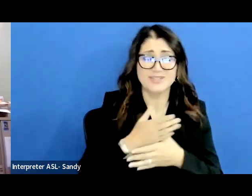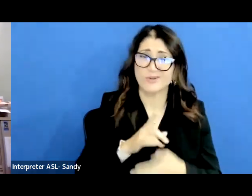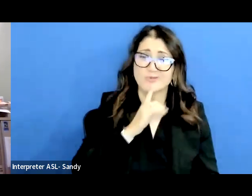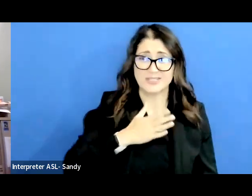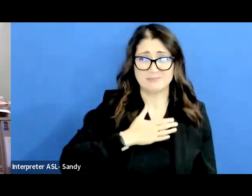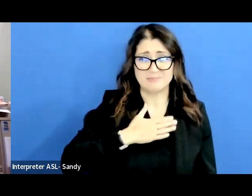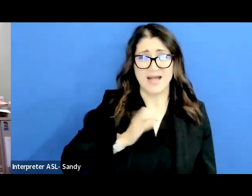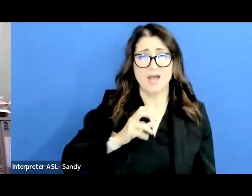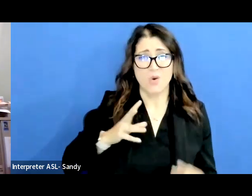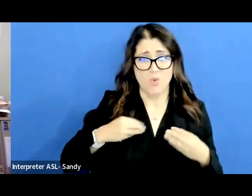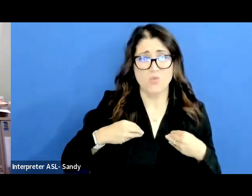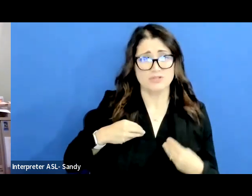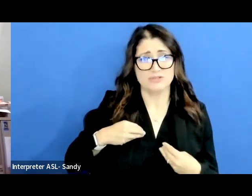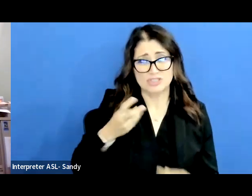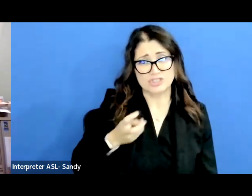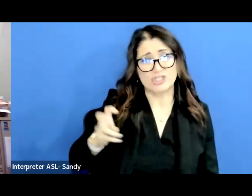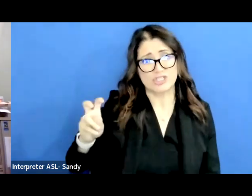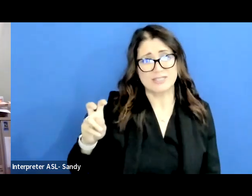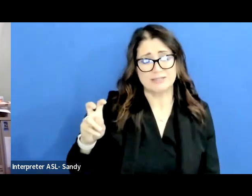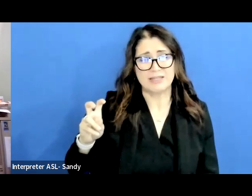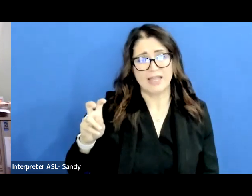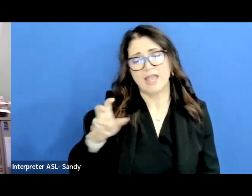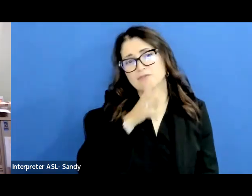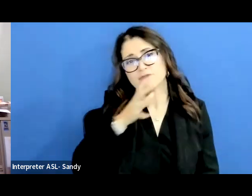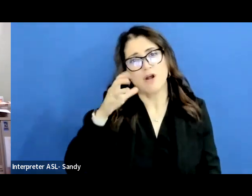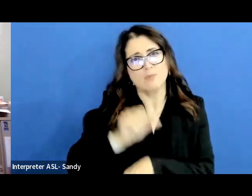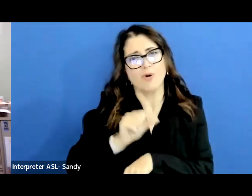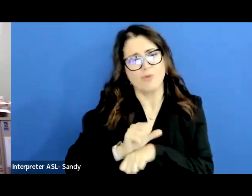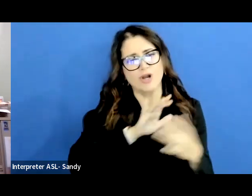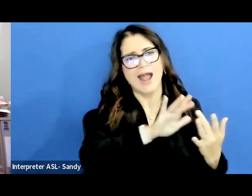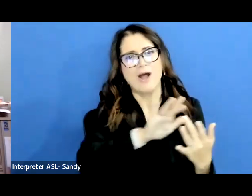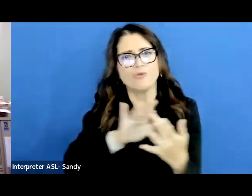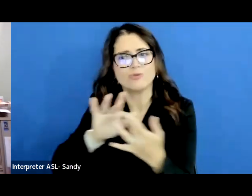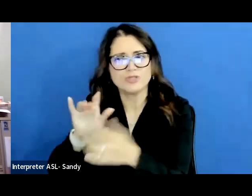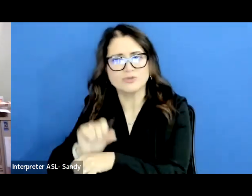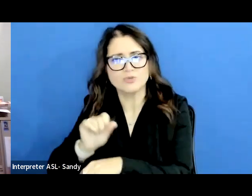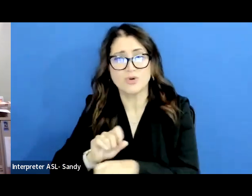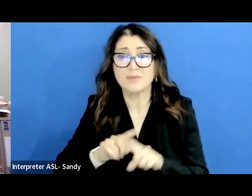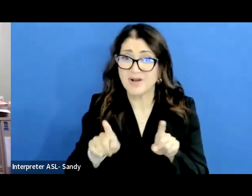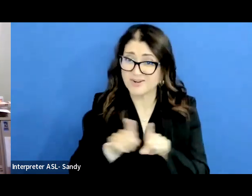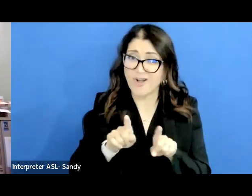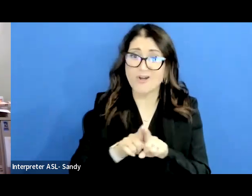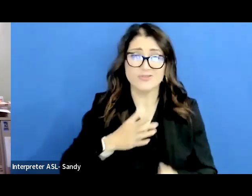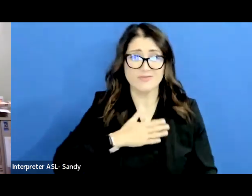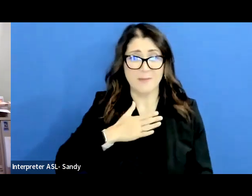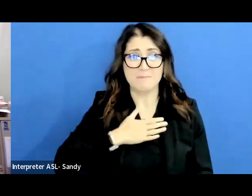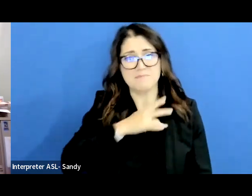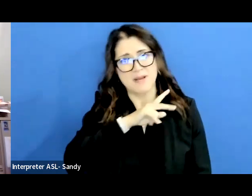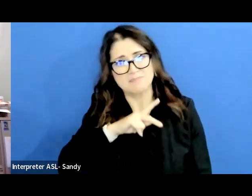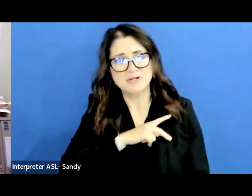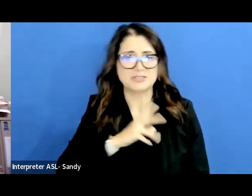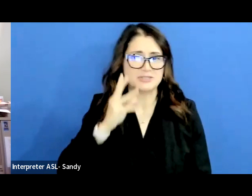journey in farm worker outreach work, but are also seen through the lens of my own lived experiences